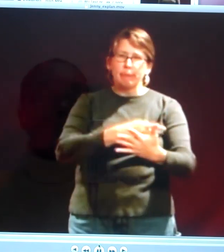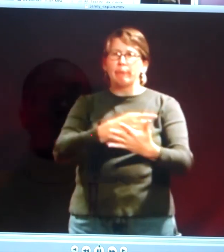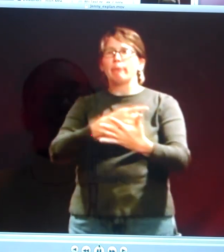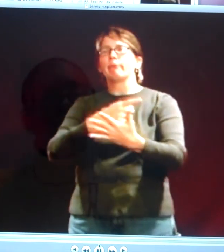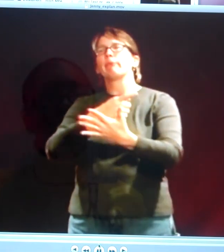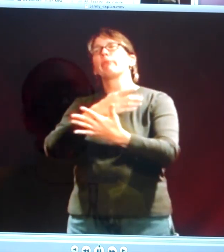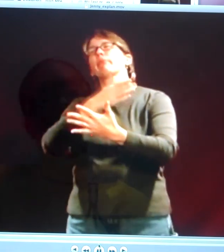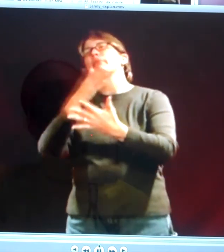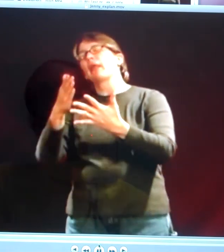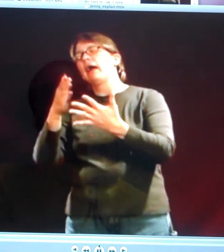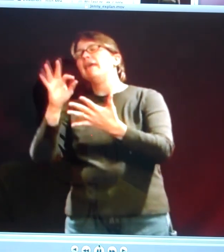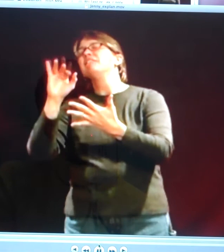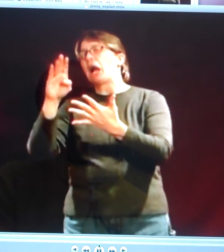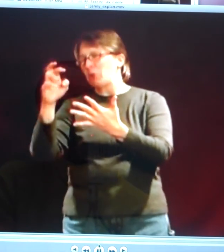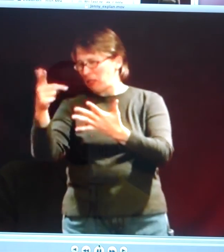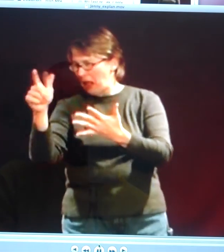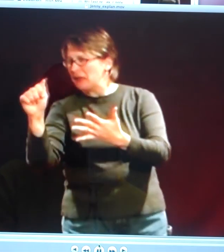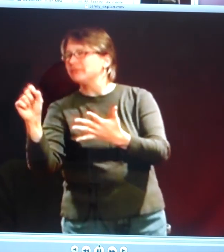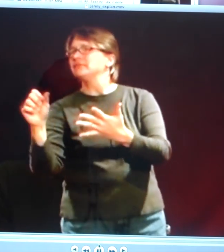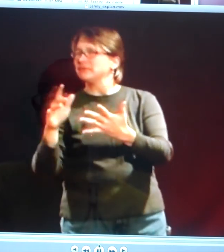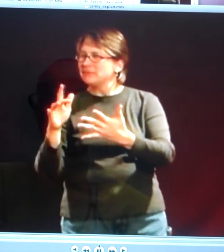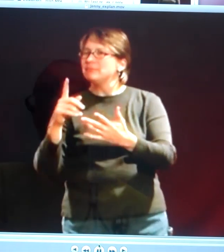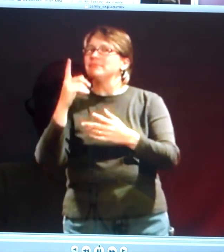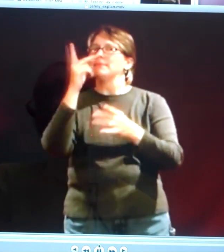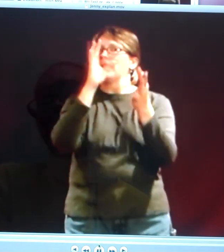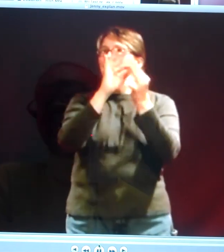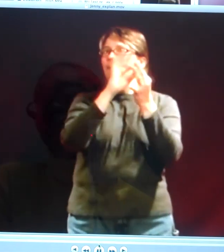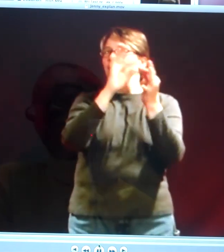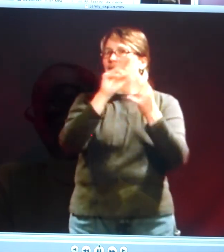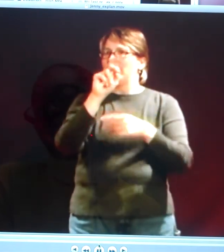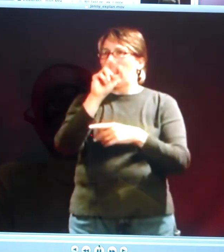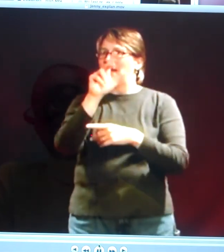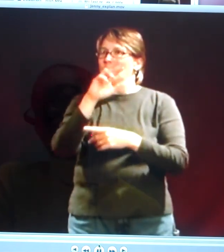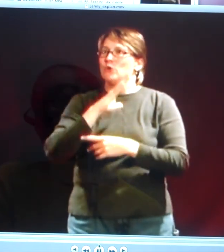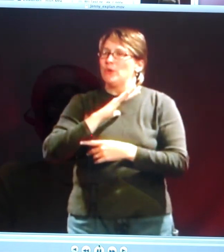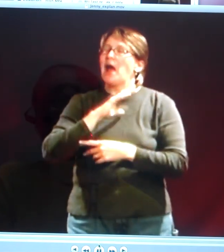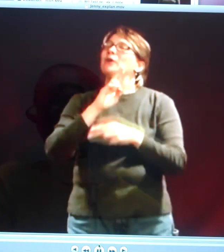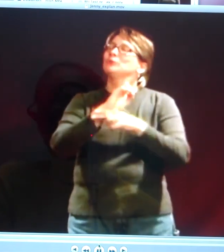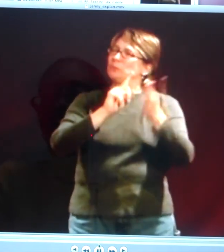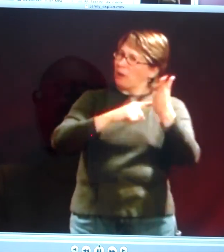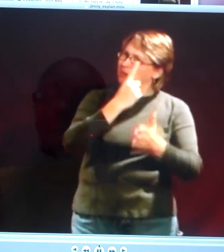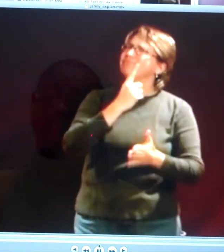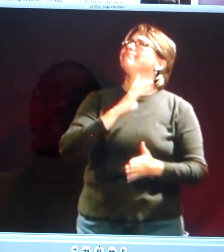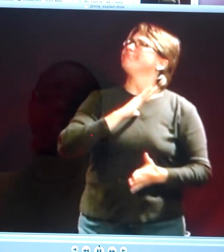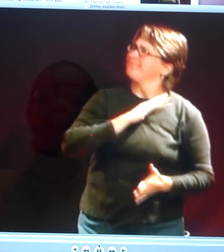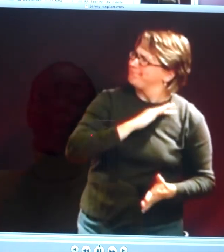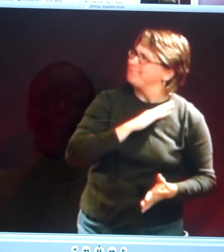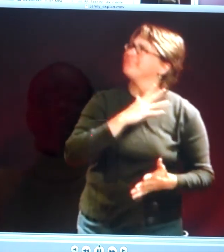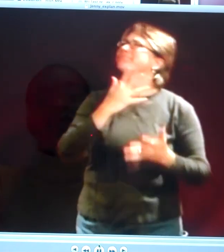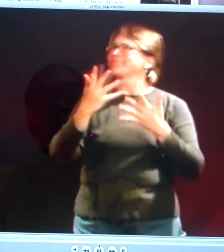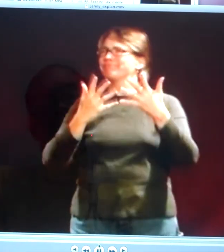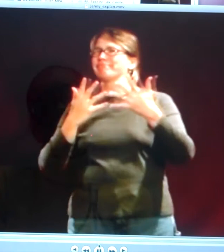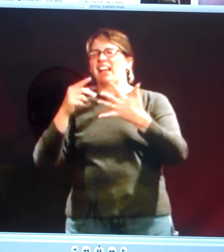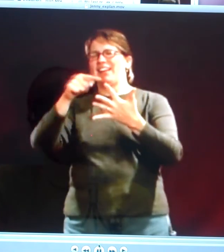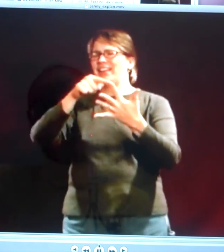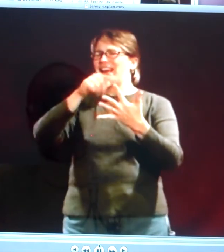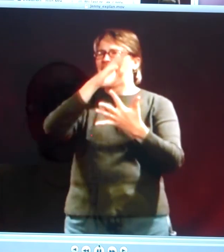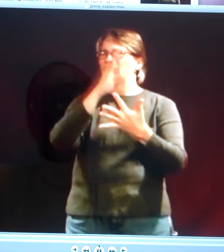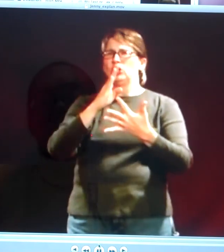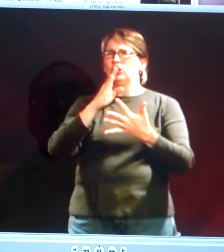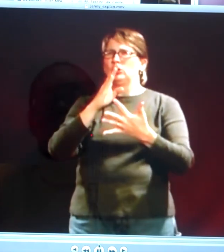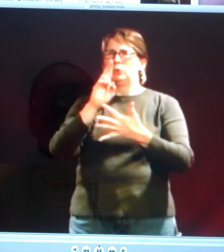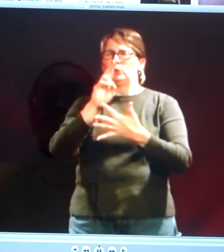So now, aluminum is really cheap. Fiberglass is kind of okay, it's